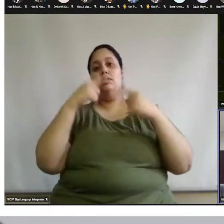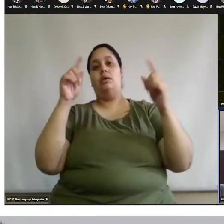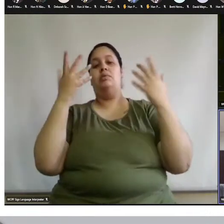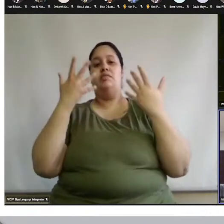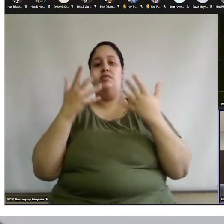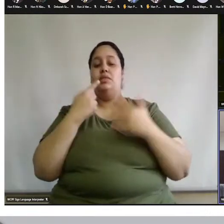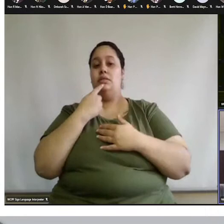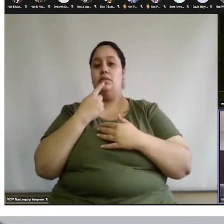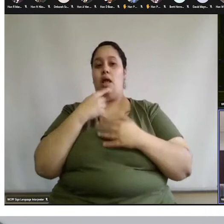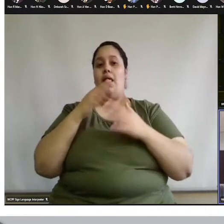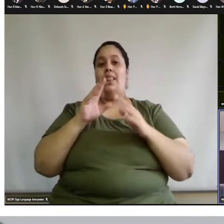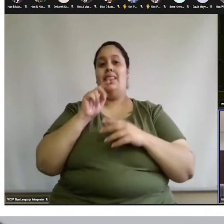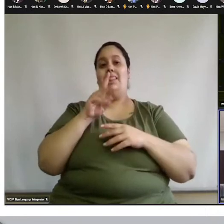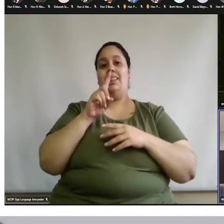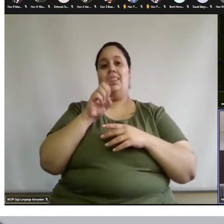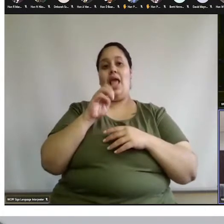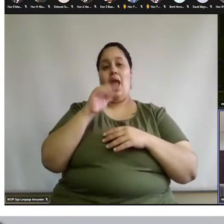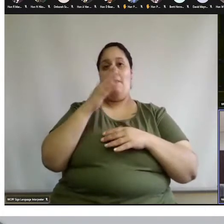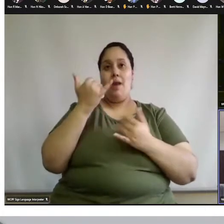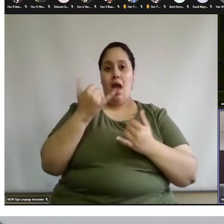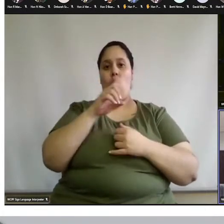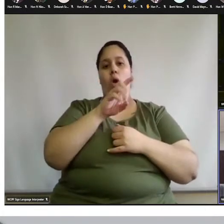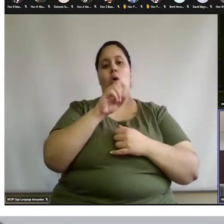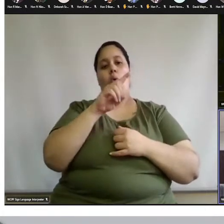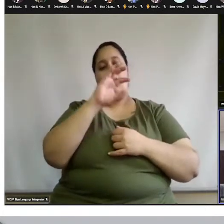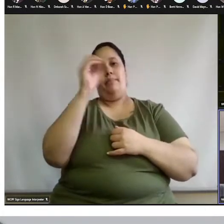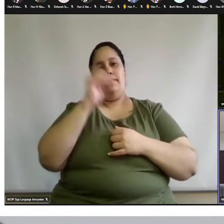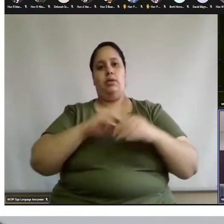our dams are now